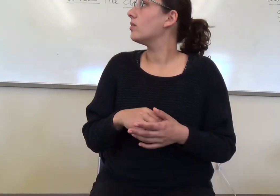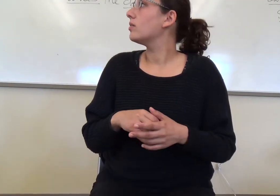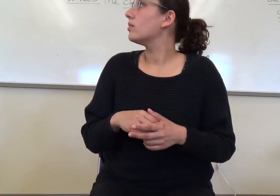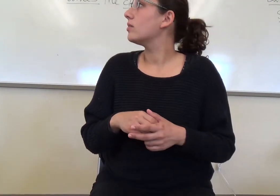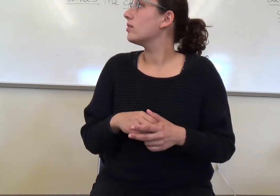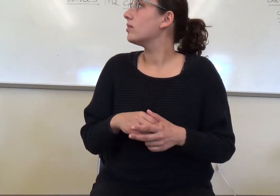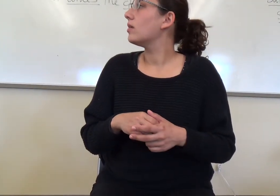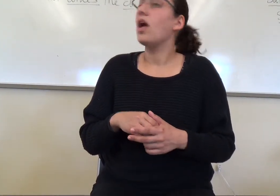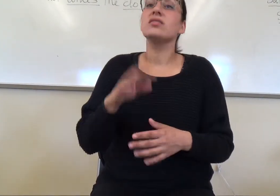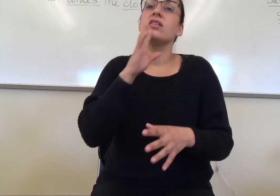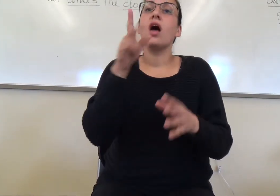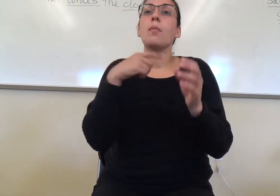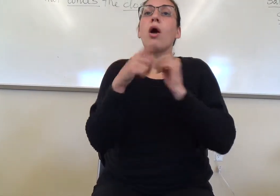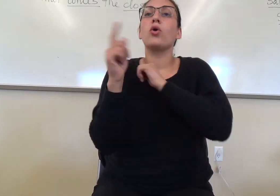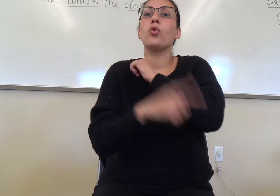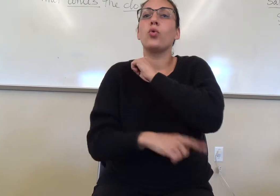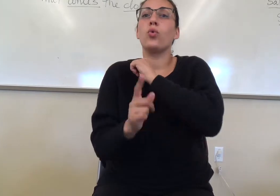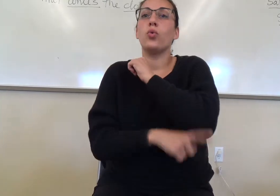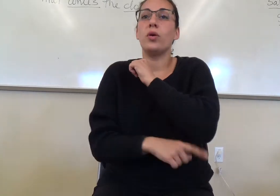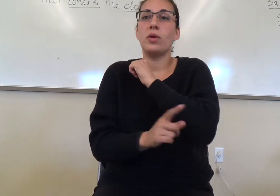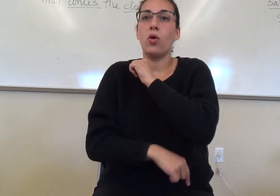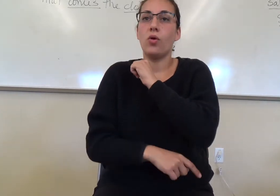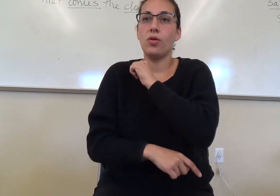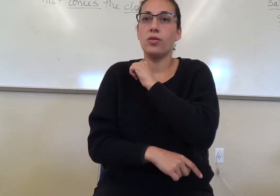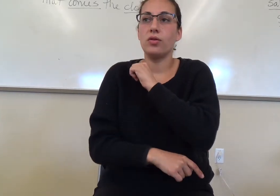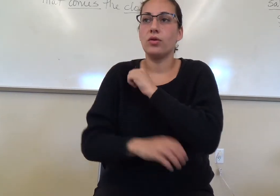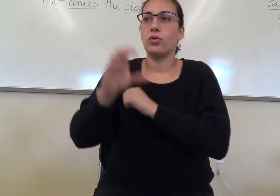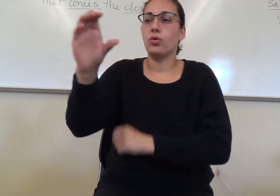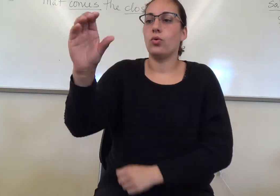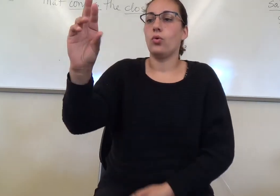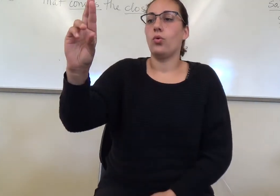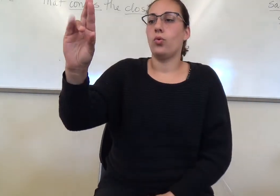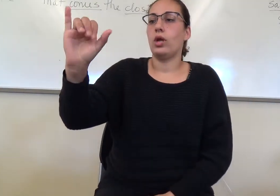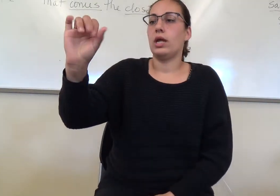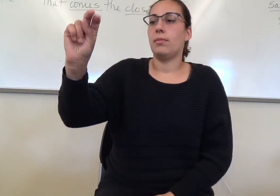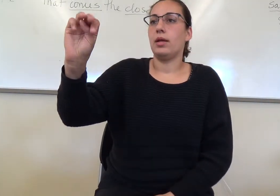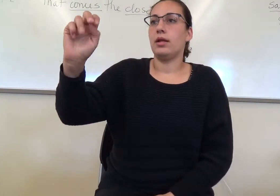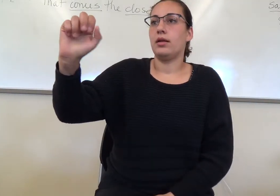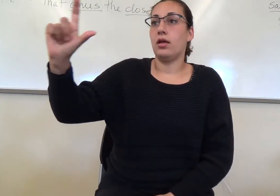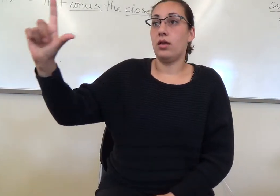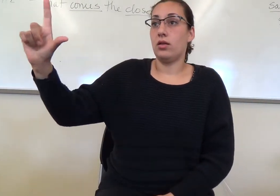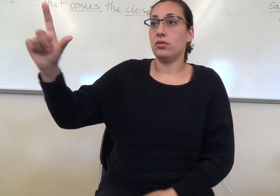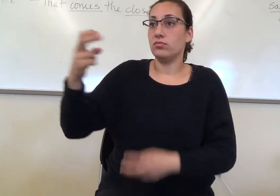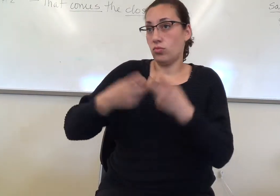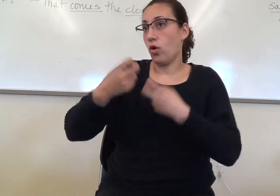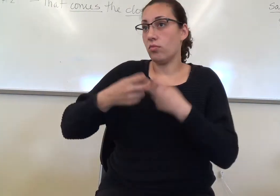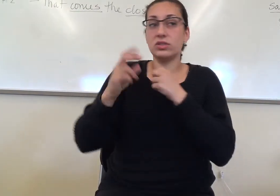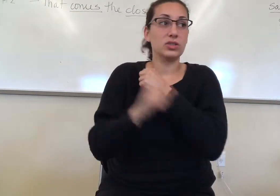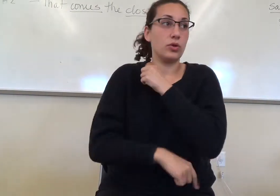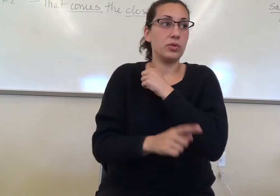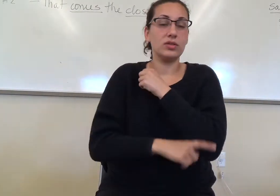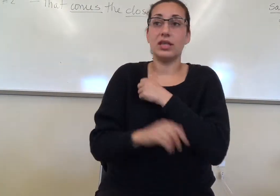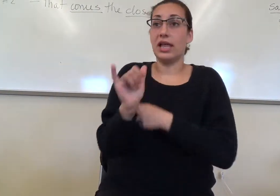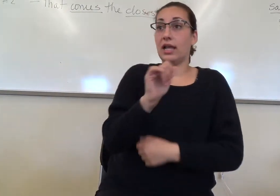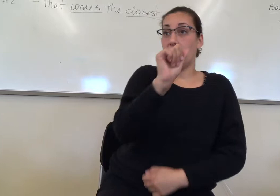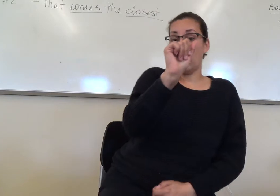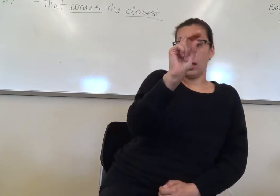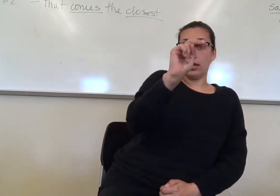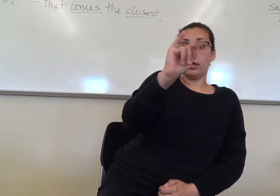criminal issues. Anita, so we have to figure out what's going on. Anita Hill accused Clarence